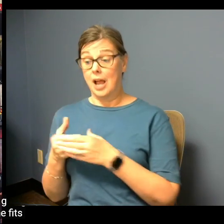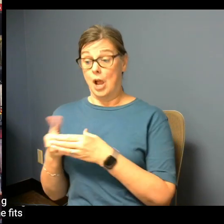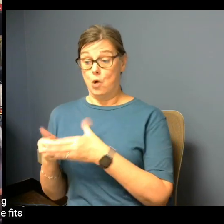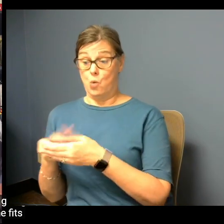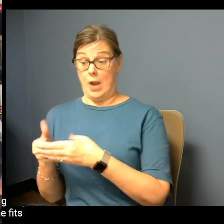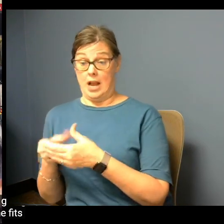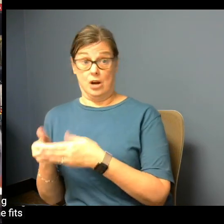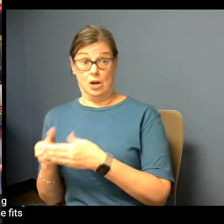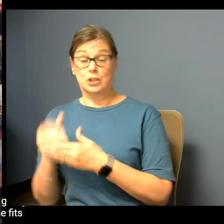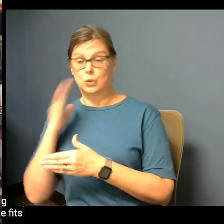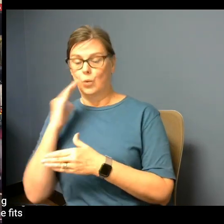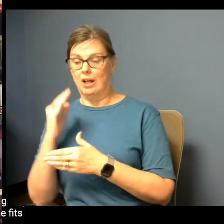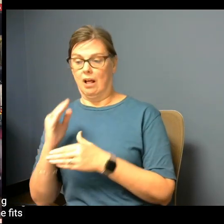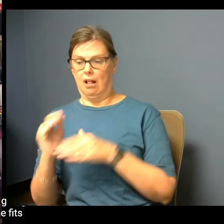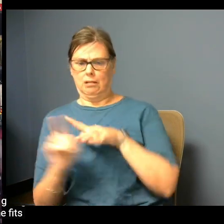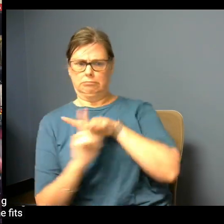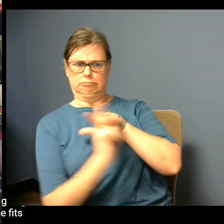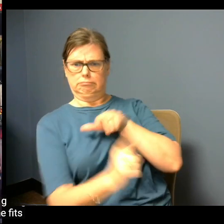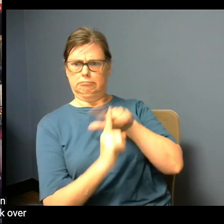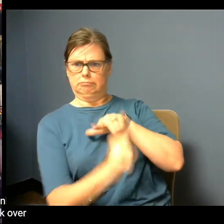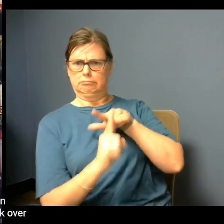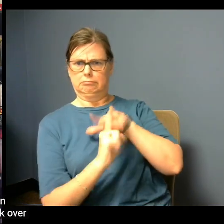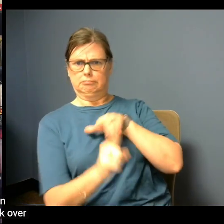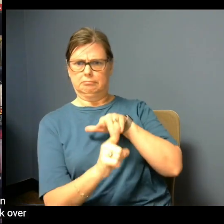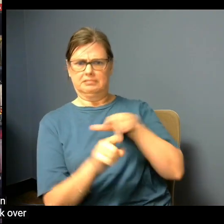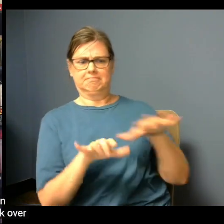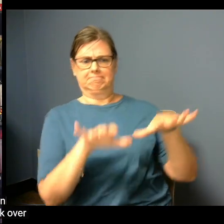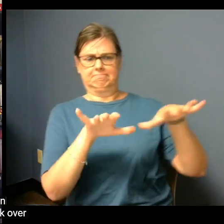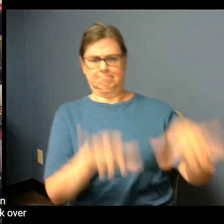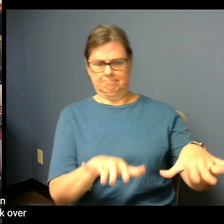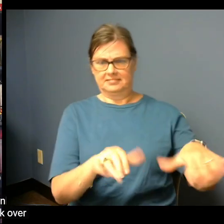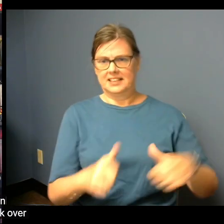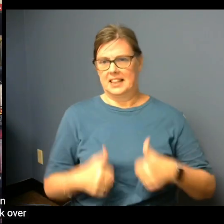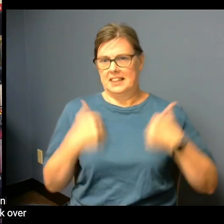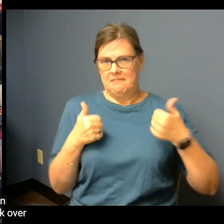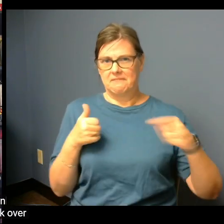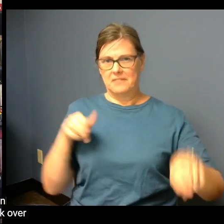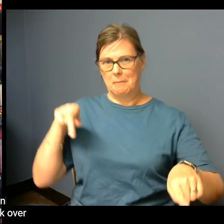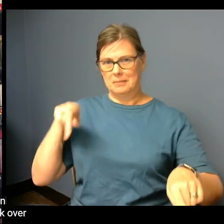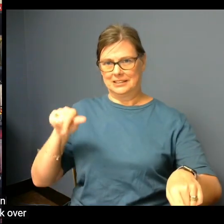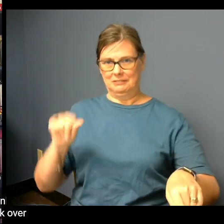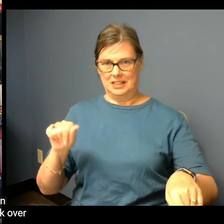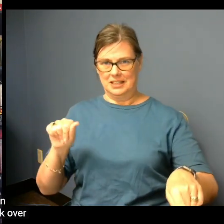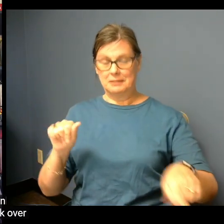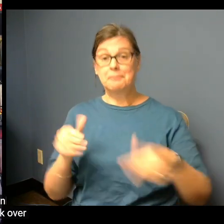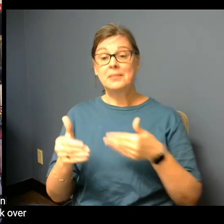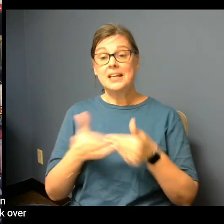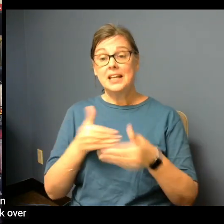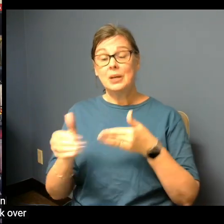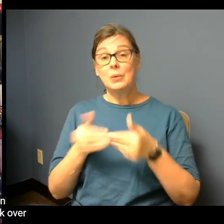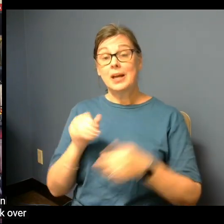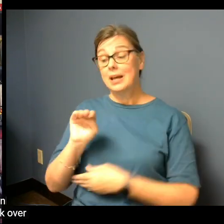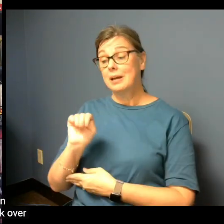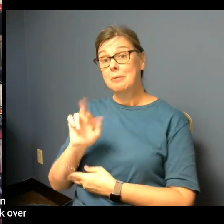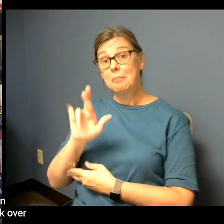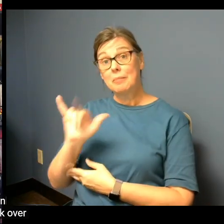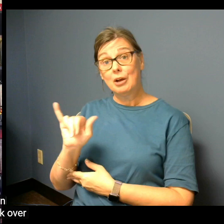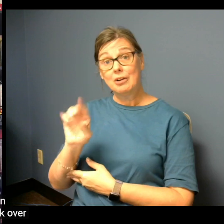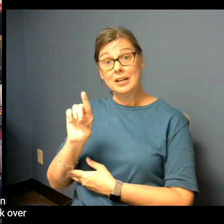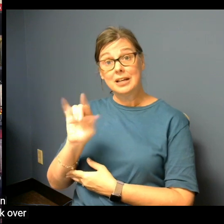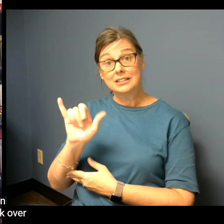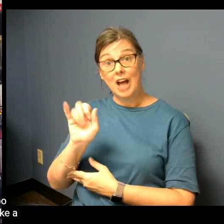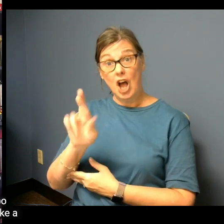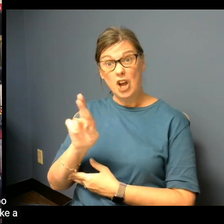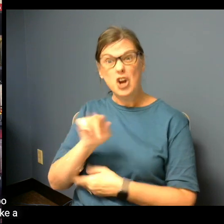for Quakers, um, she fits. And I like her story, which I think you'll agree with me when